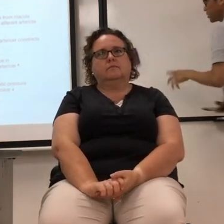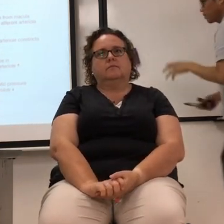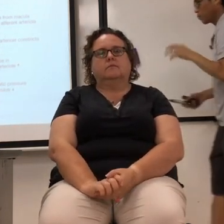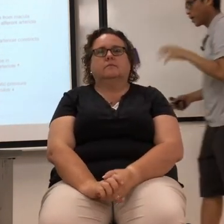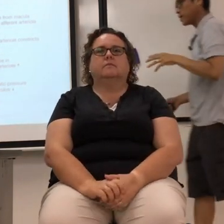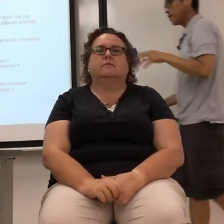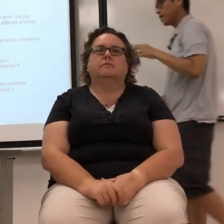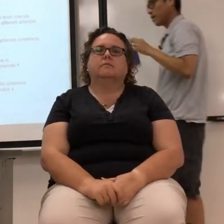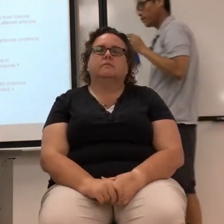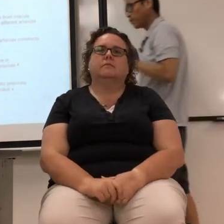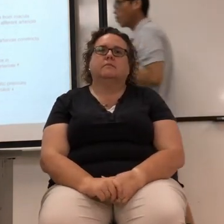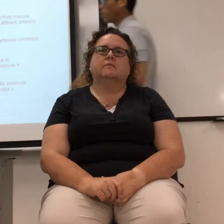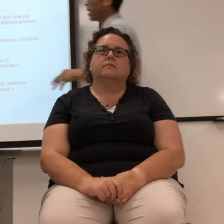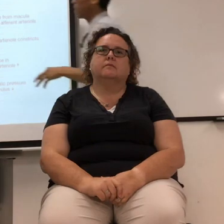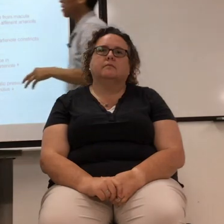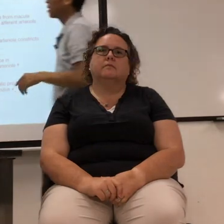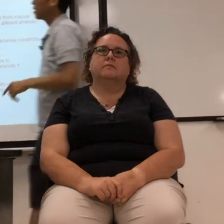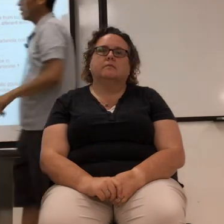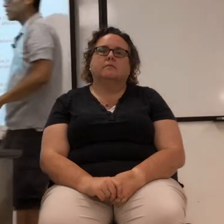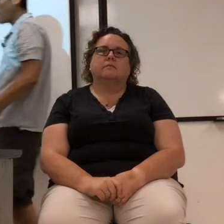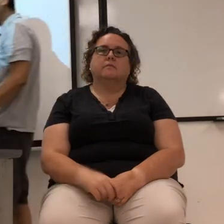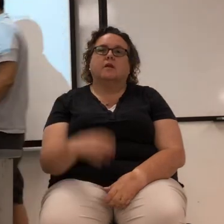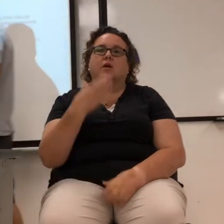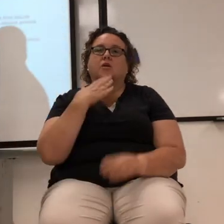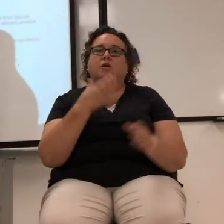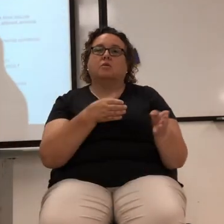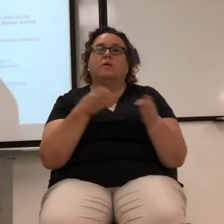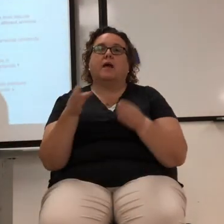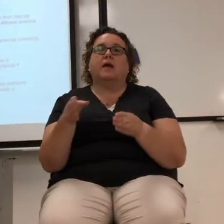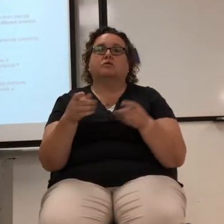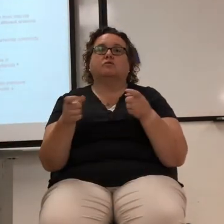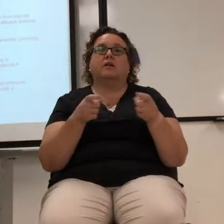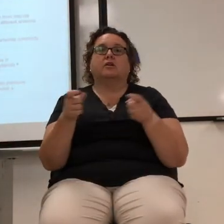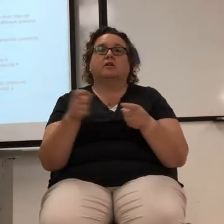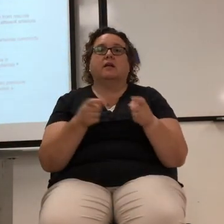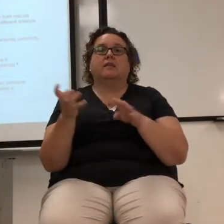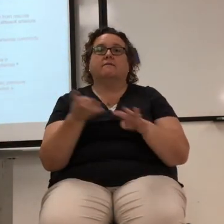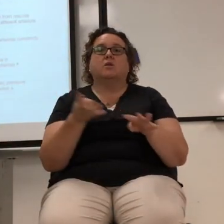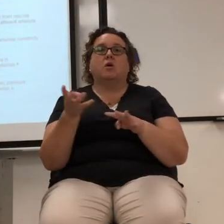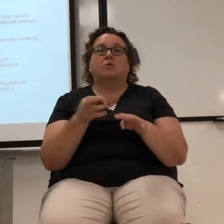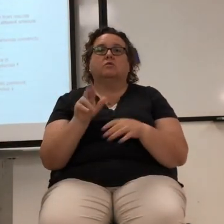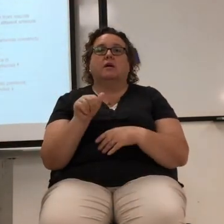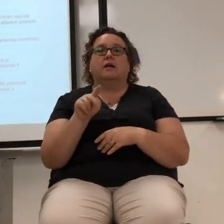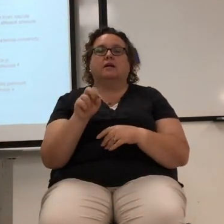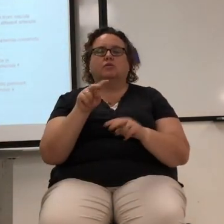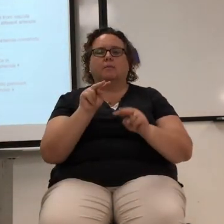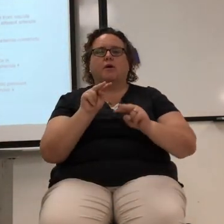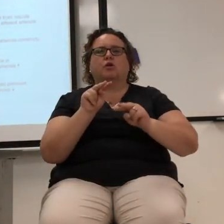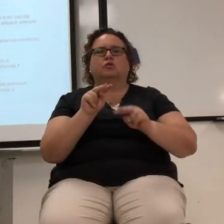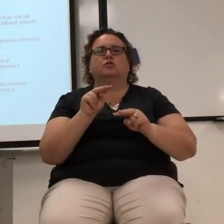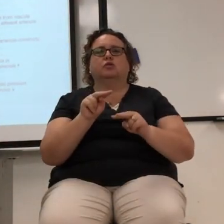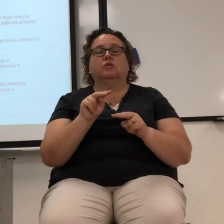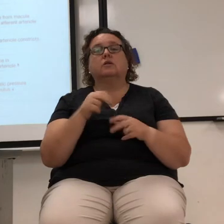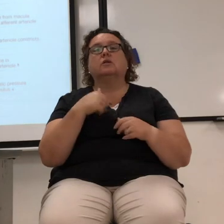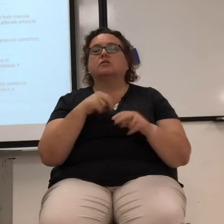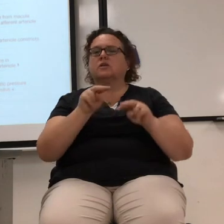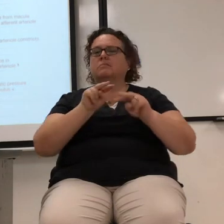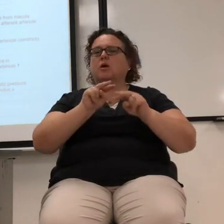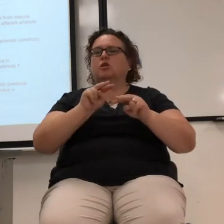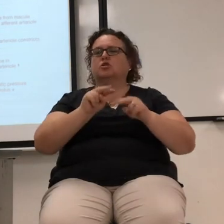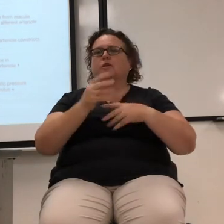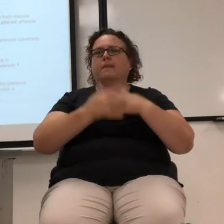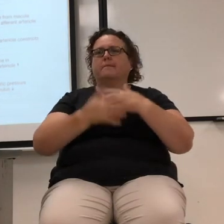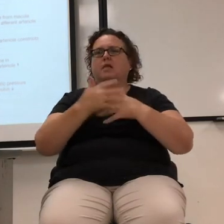A good way to self-regulate a flow rate is to monitor the blood coming in. Blood's coming in, afferent arterial. Just monitor